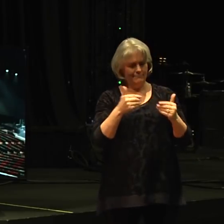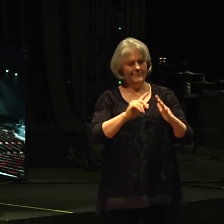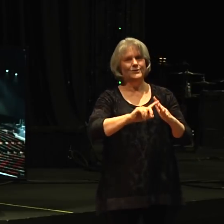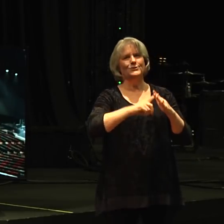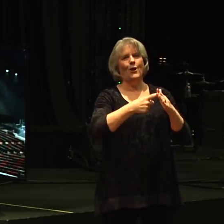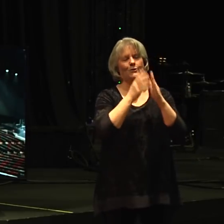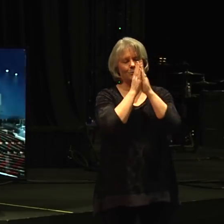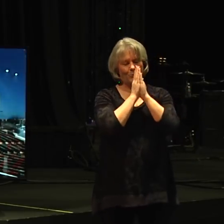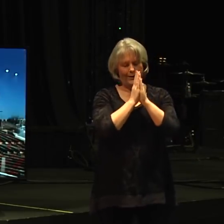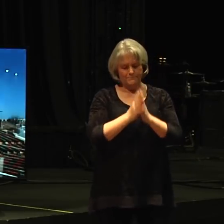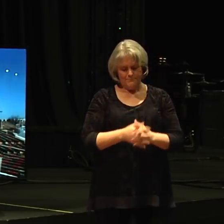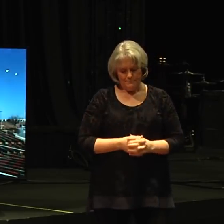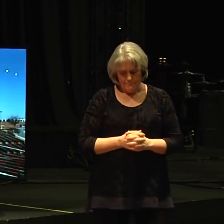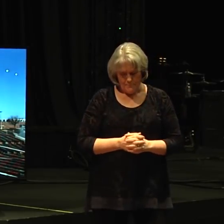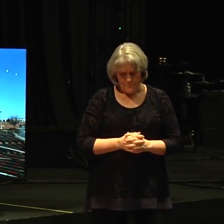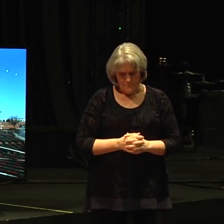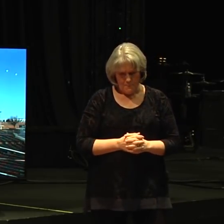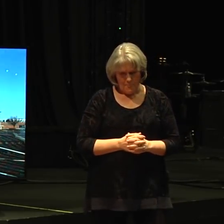started. So pray with me.